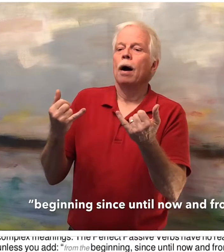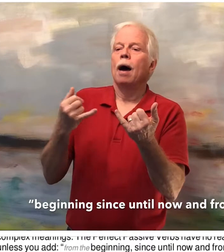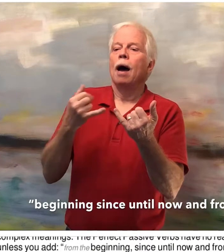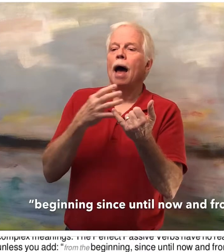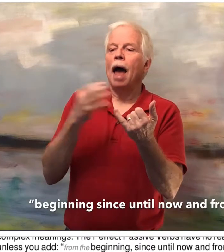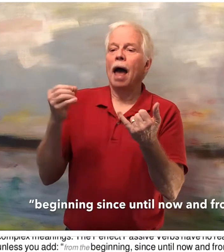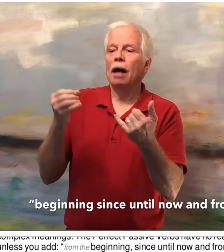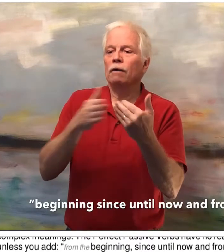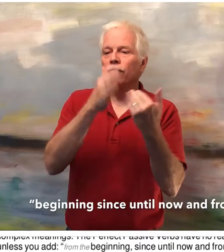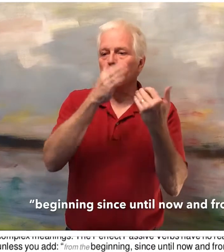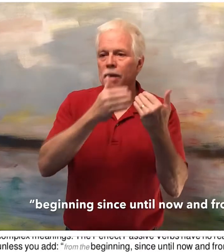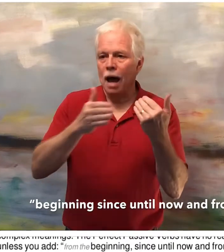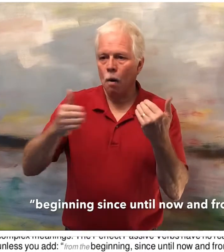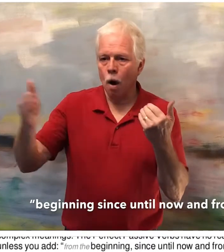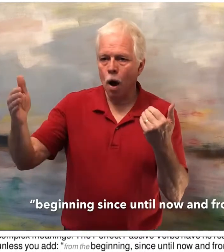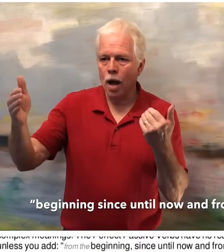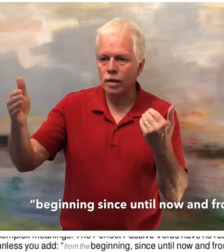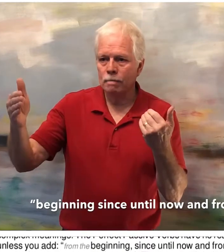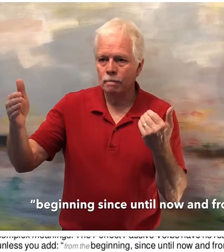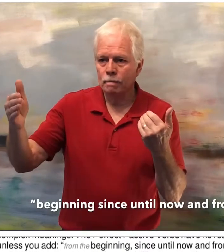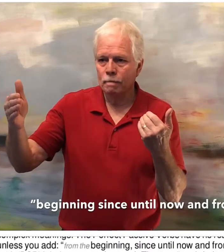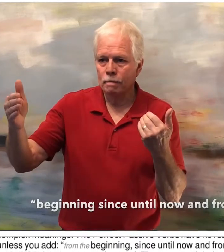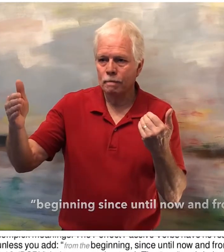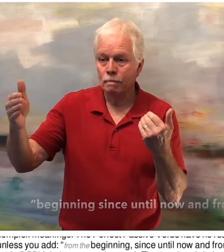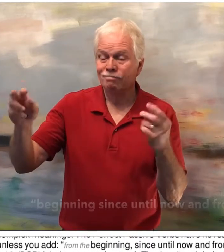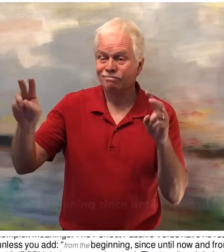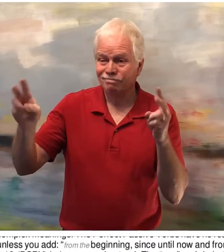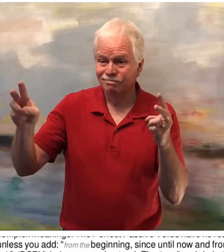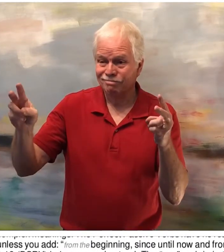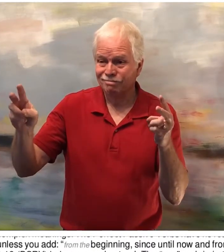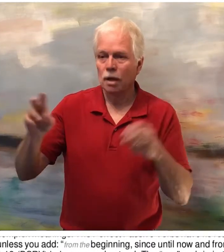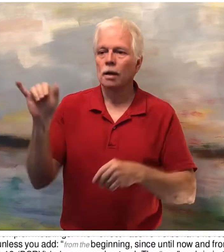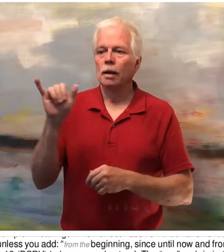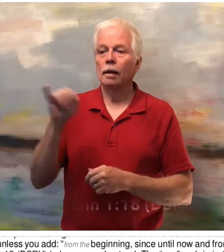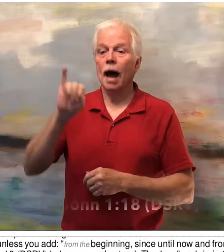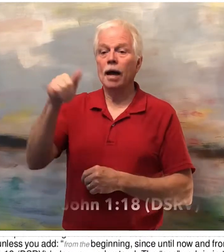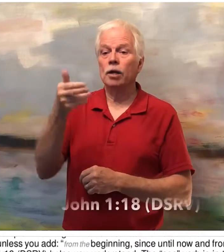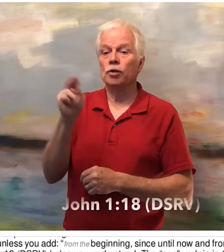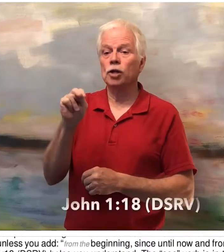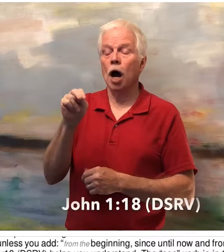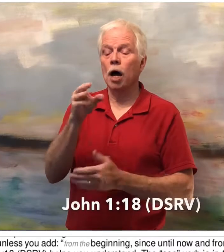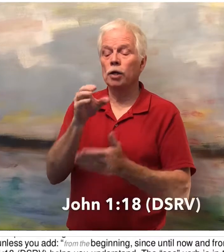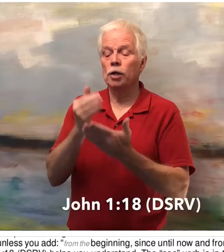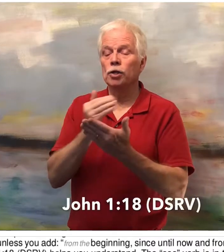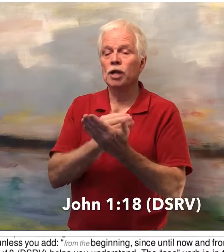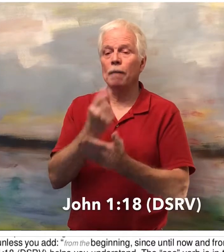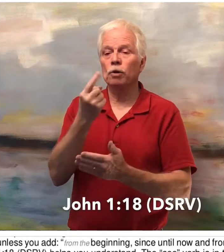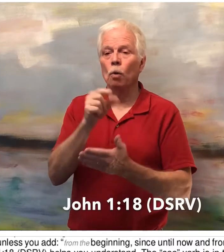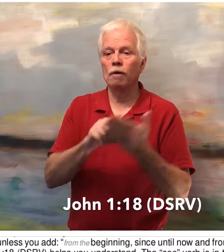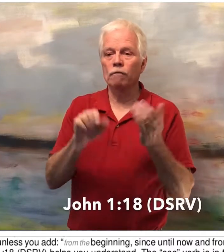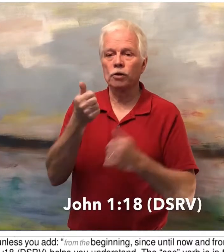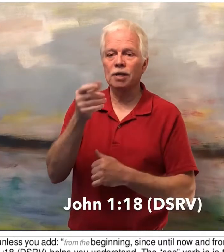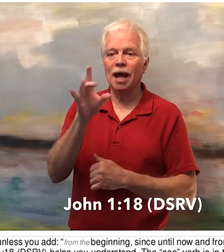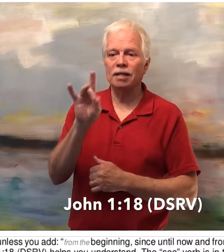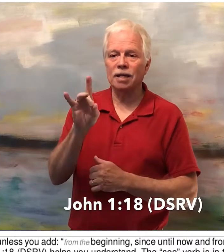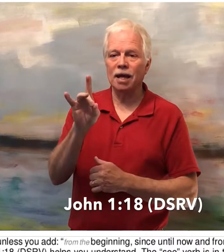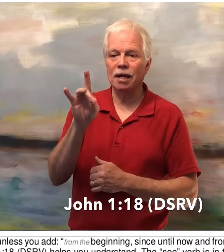and from now on, like John 1, verse 18,